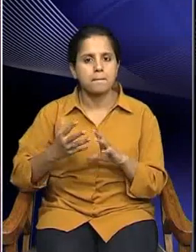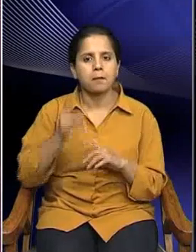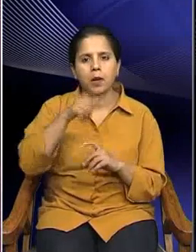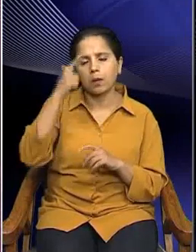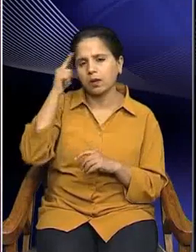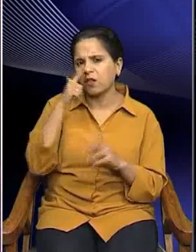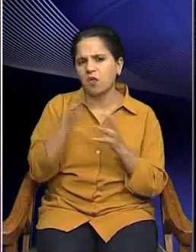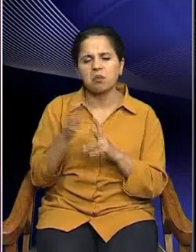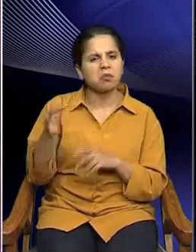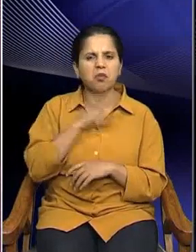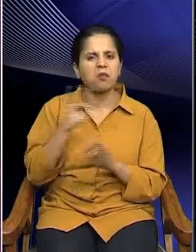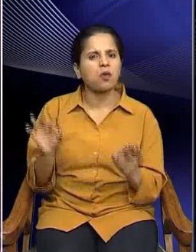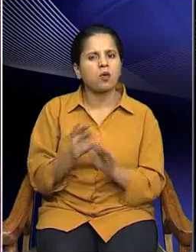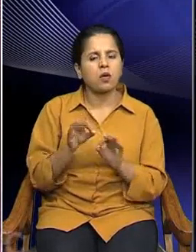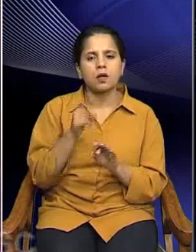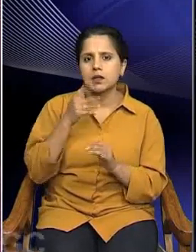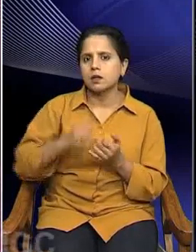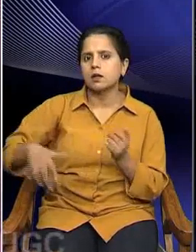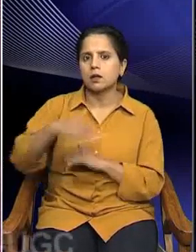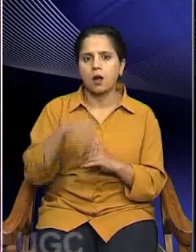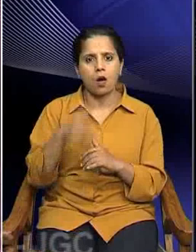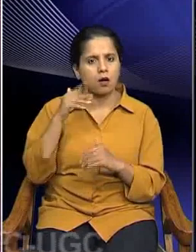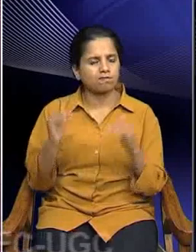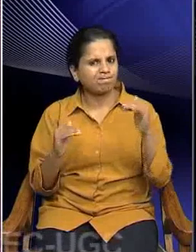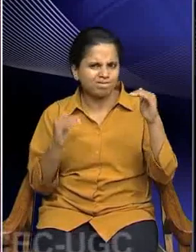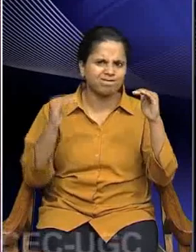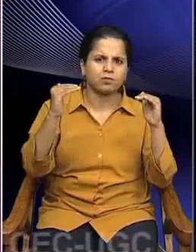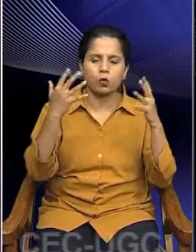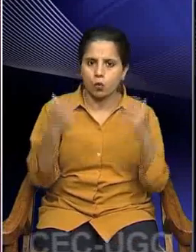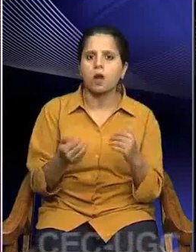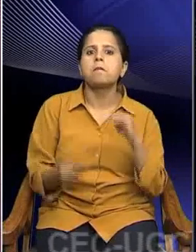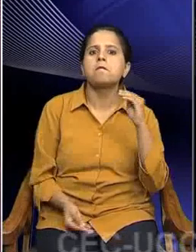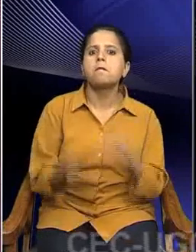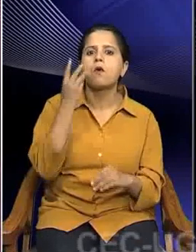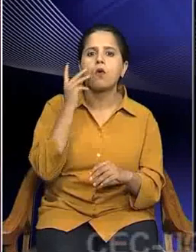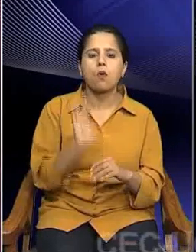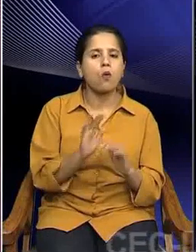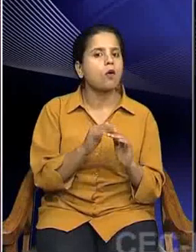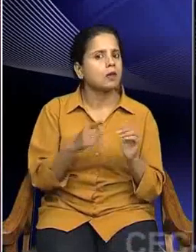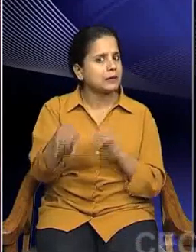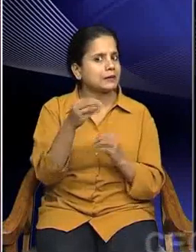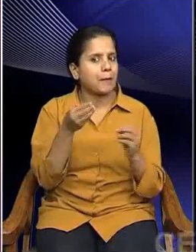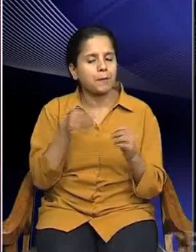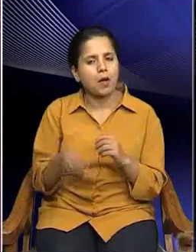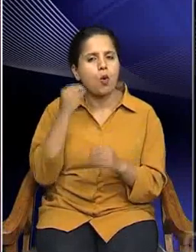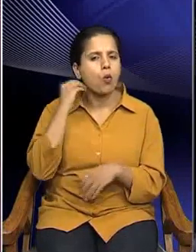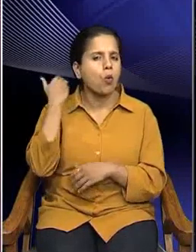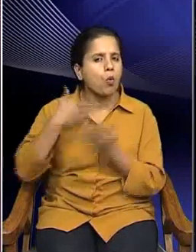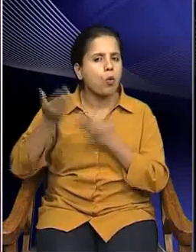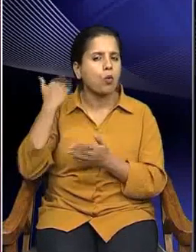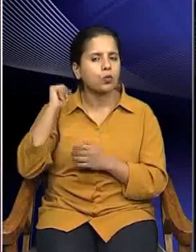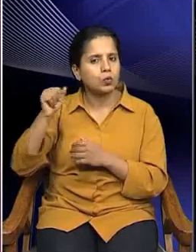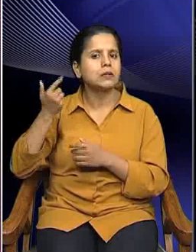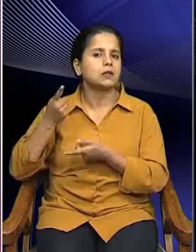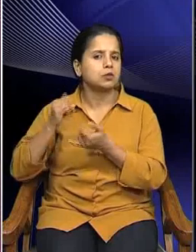this situation is also pushing the levels of fertility on the higher side in some of these traditional